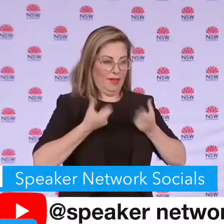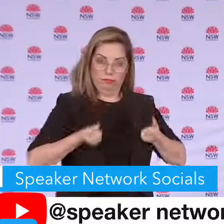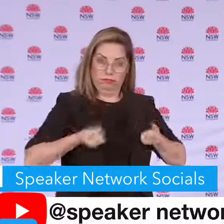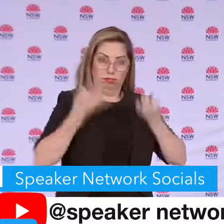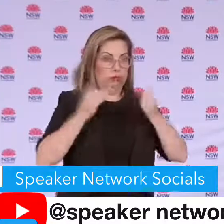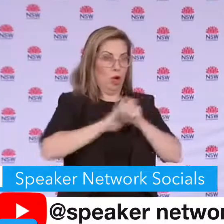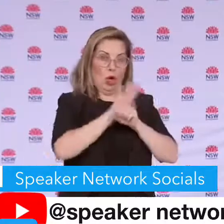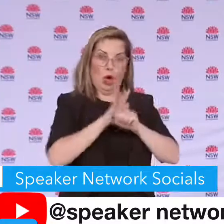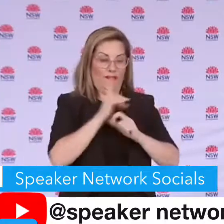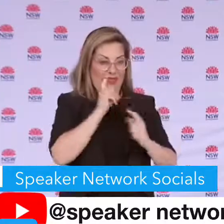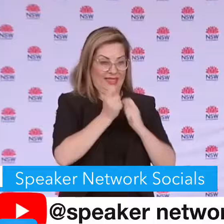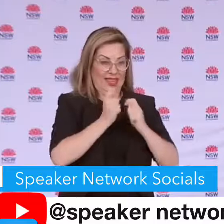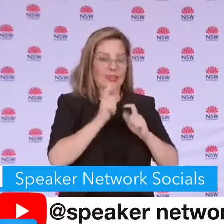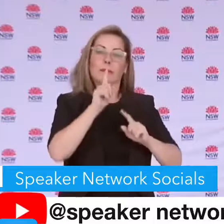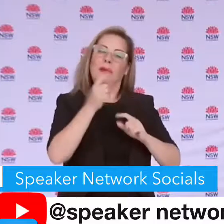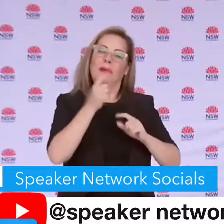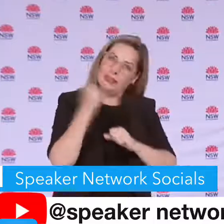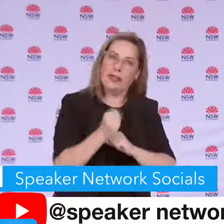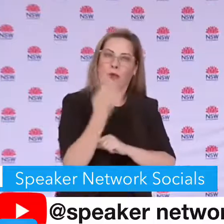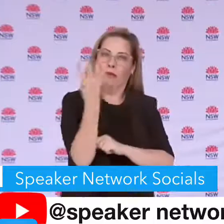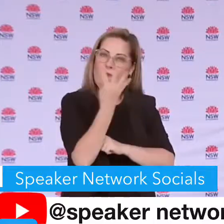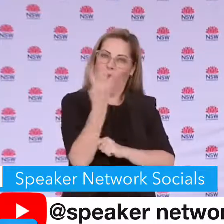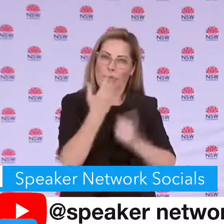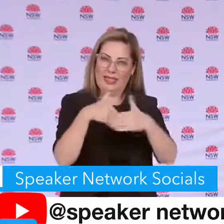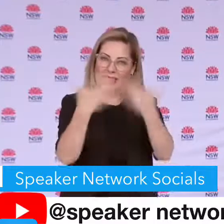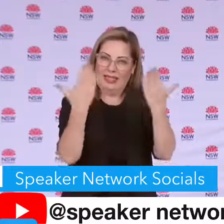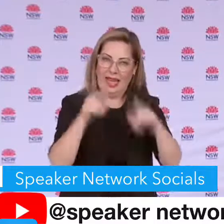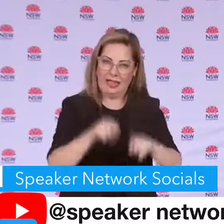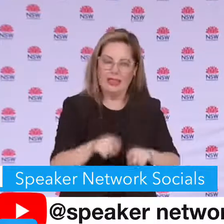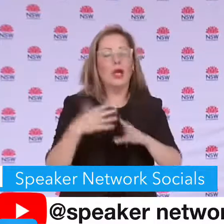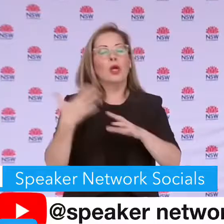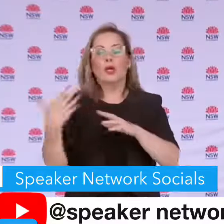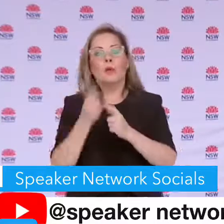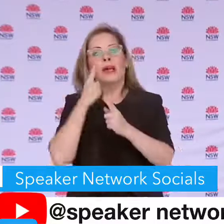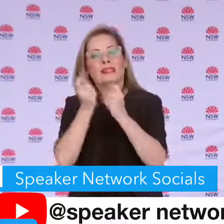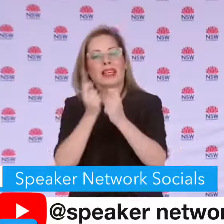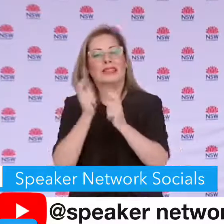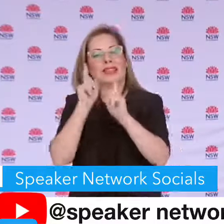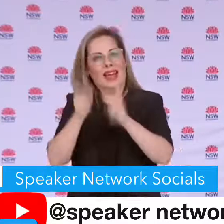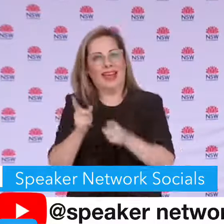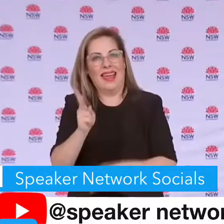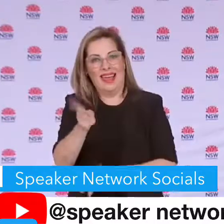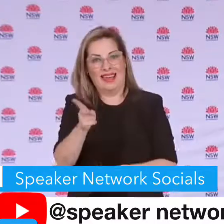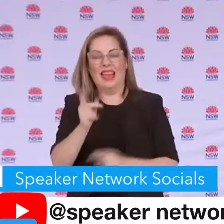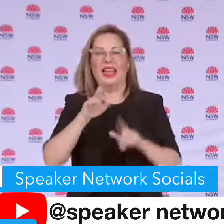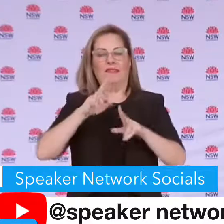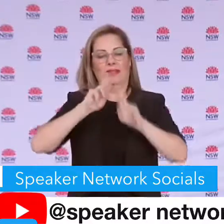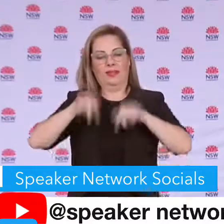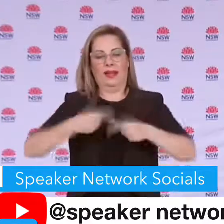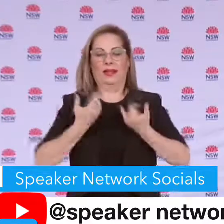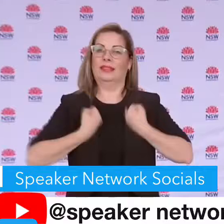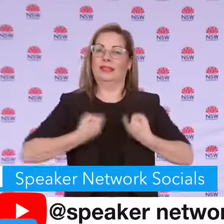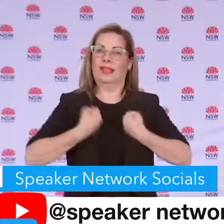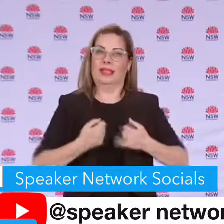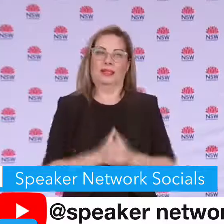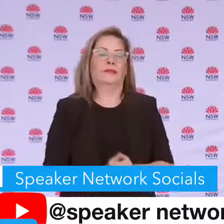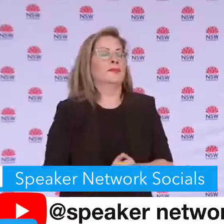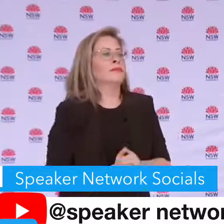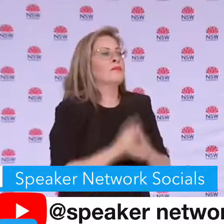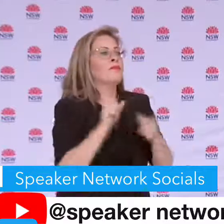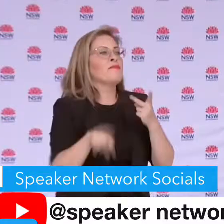the diagnosis of a COVID-19 in a staff member, all patrons who were seated at the